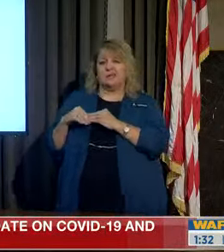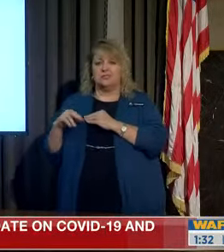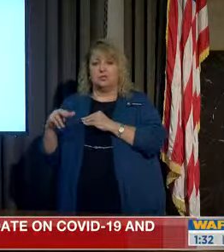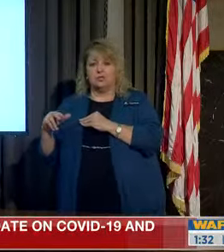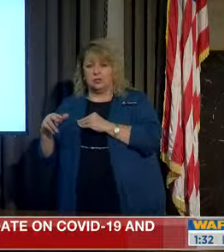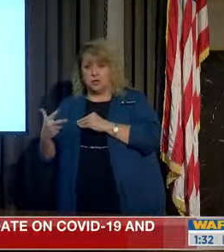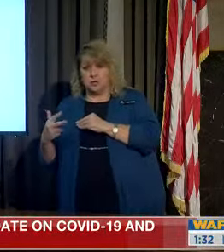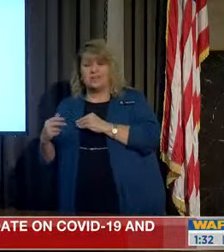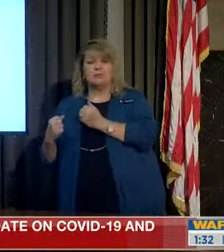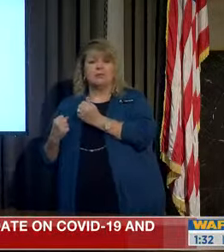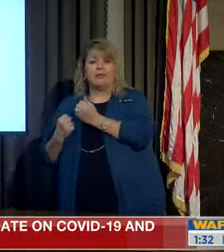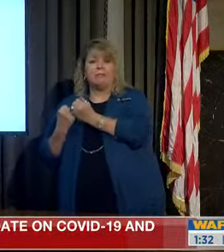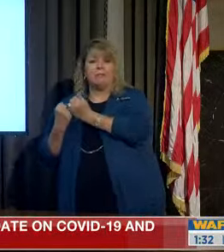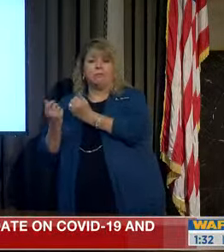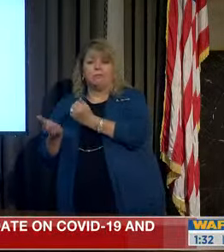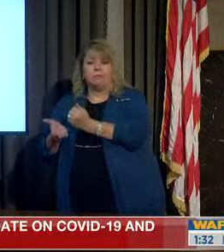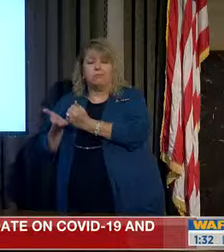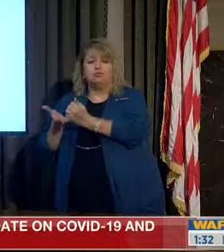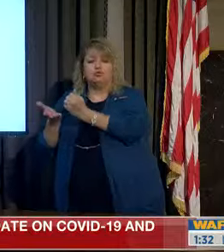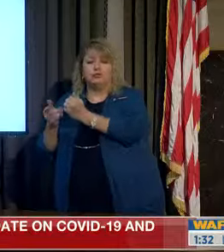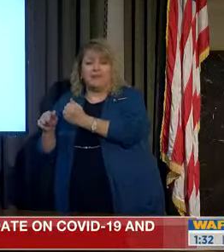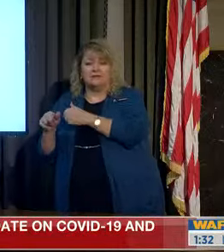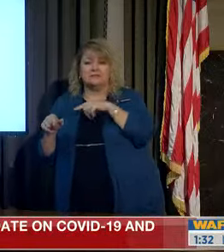again, this is just for people who got